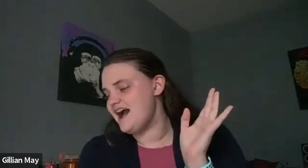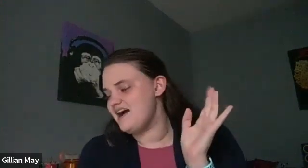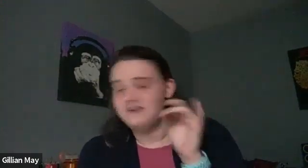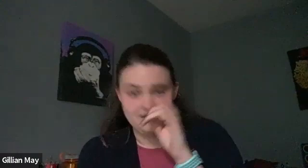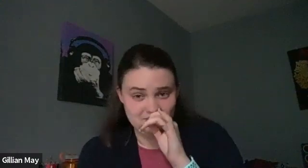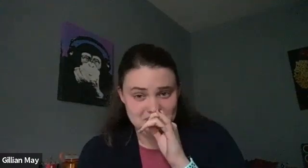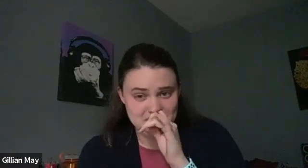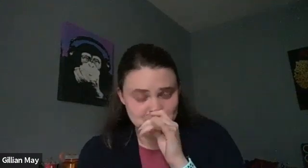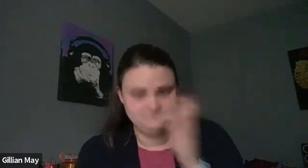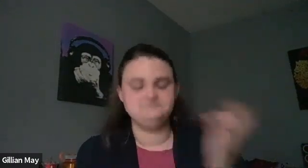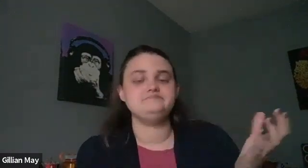have hungry.